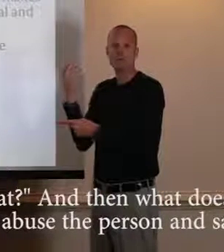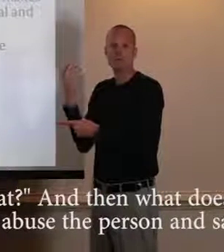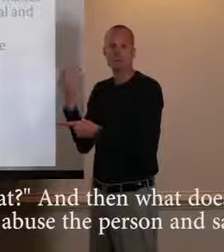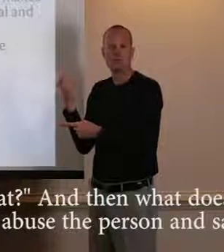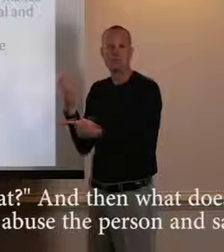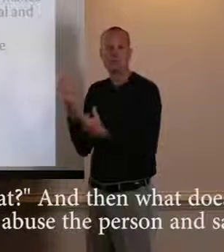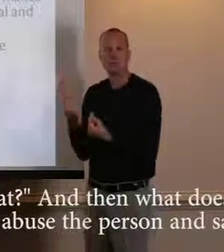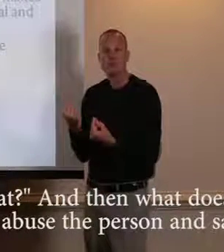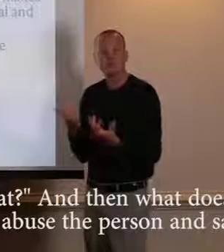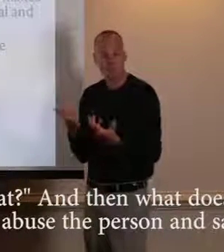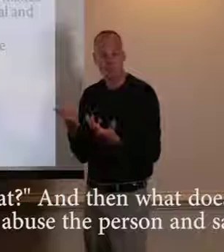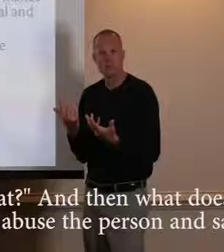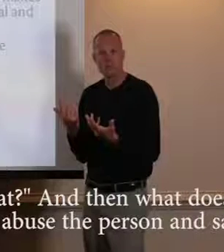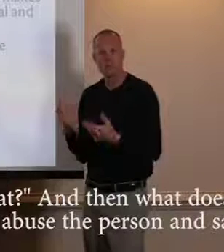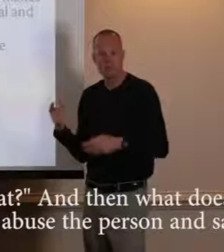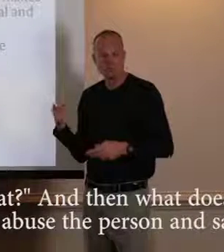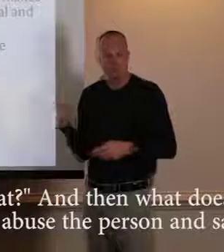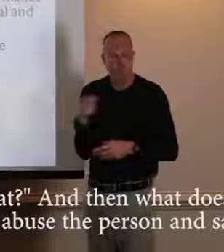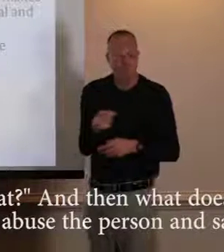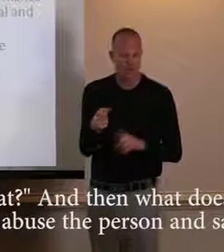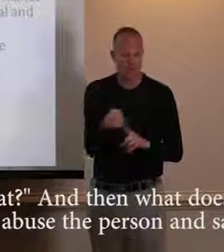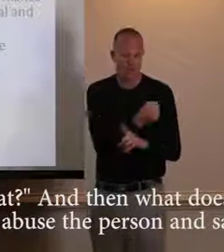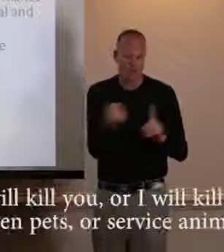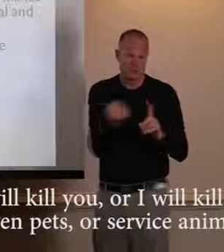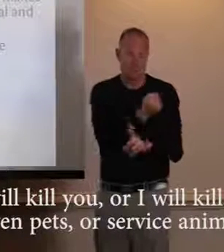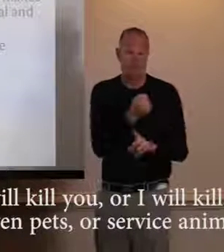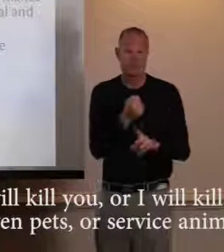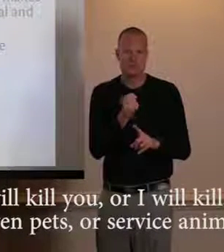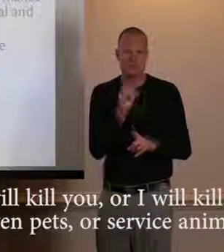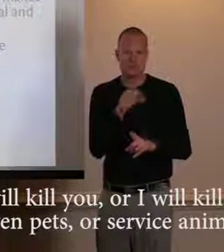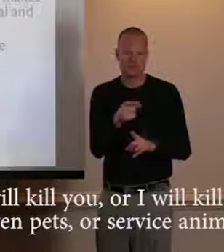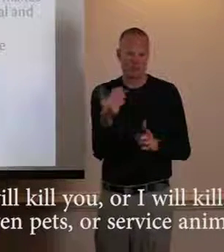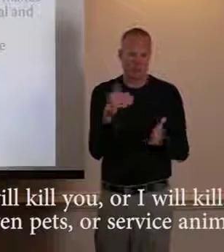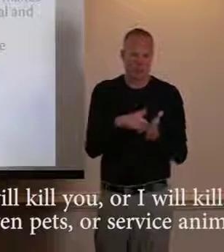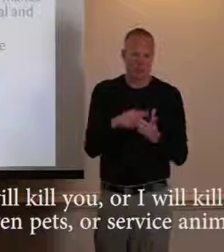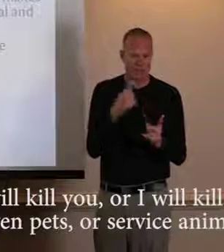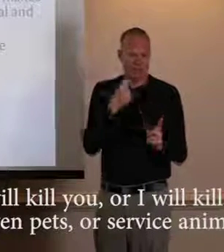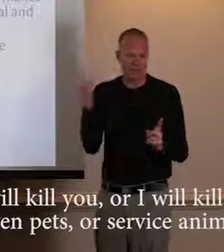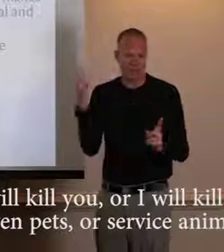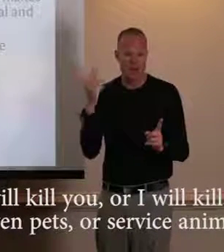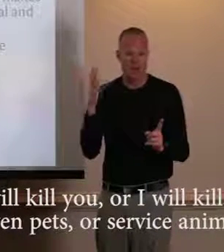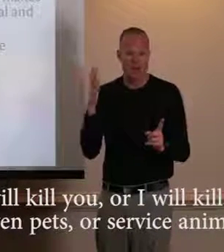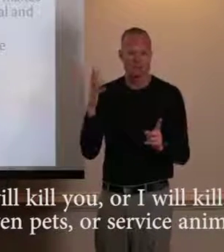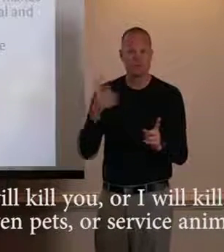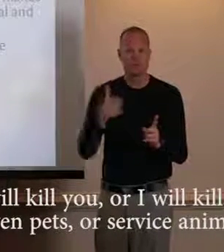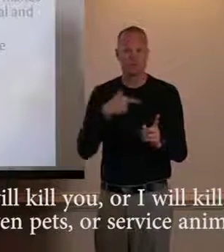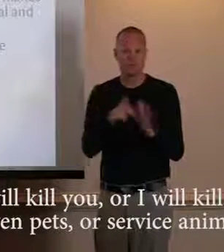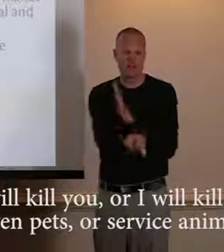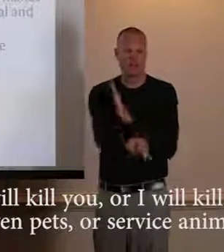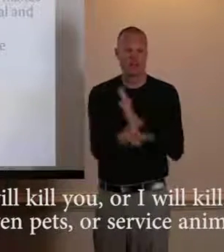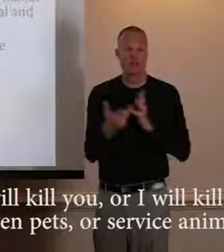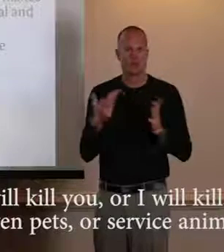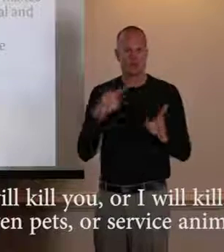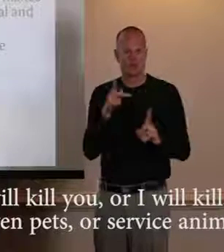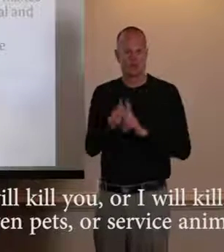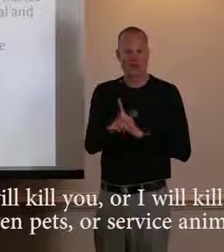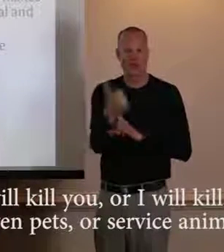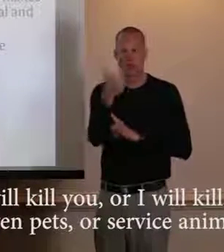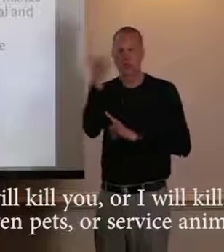does the abuser do? They go back and abuse the person and say, if you tell someone again, I will kill you, or I will kill someone that you love, or